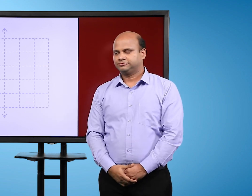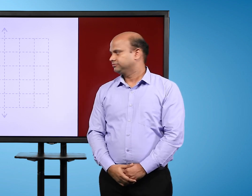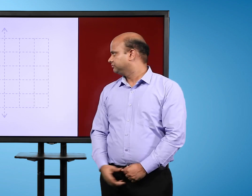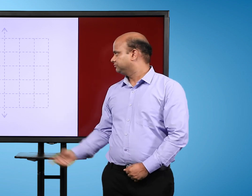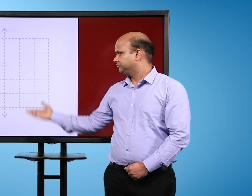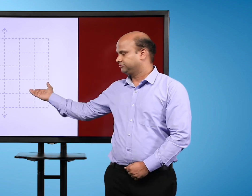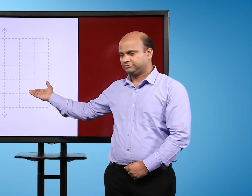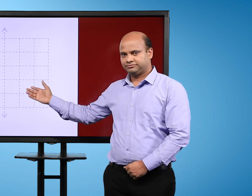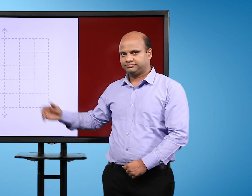shown vertically.